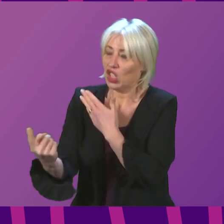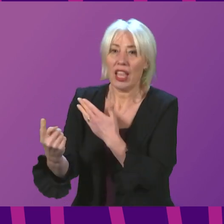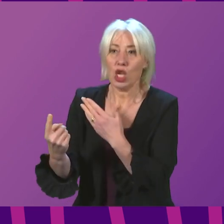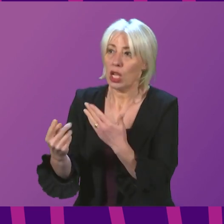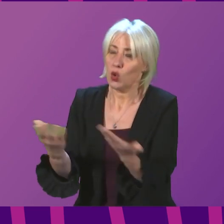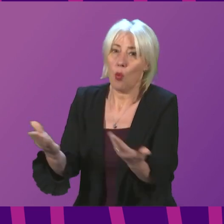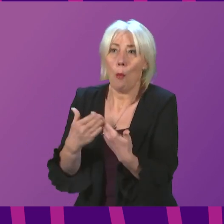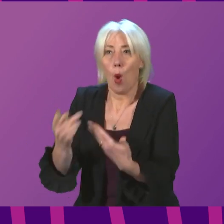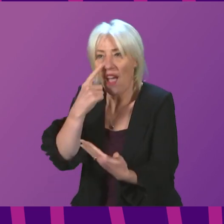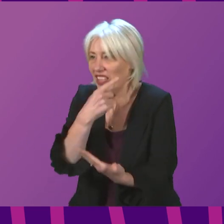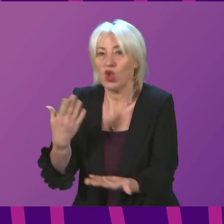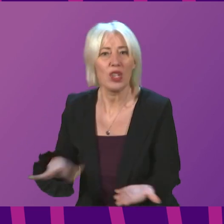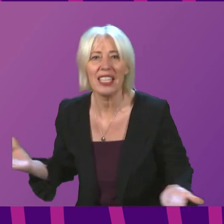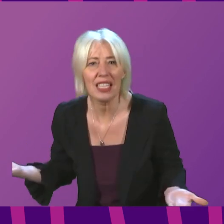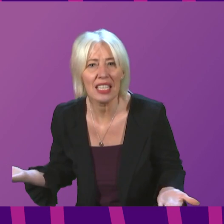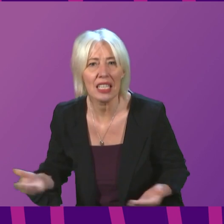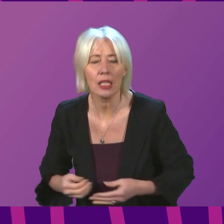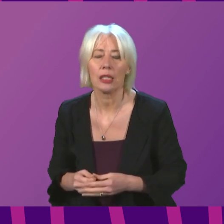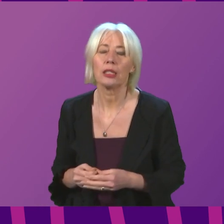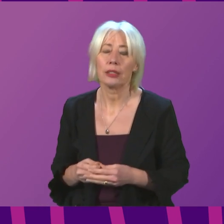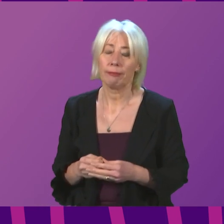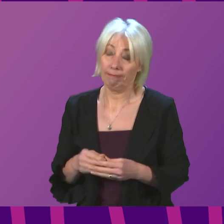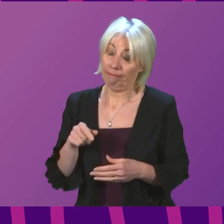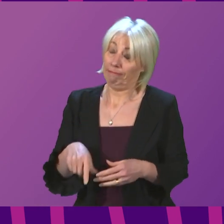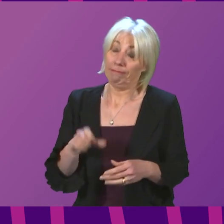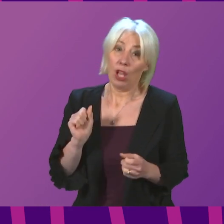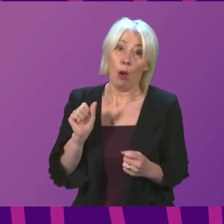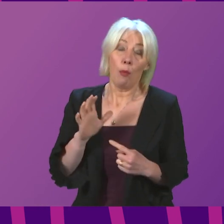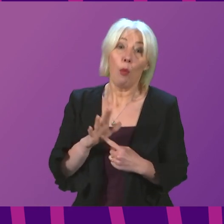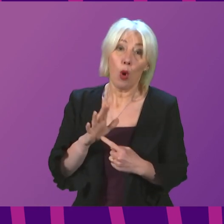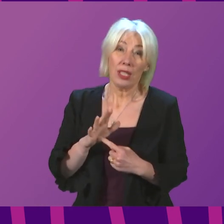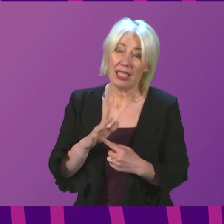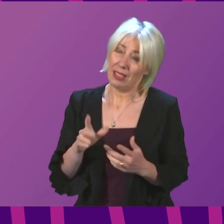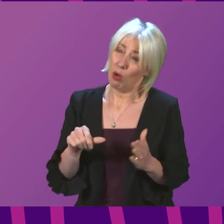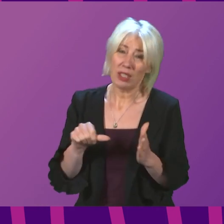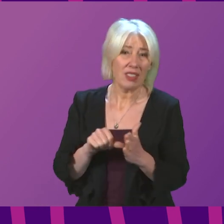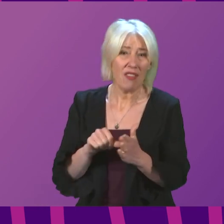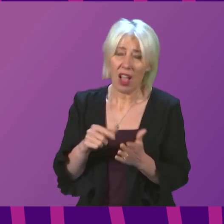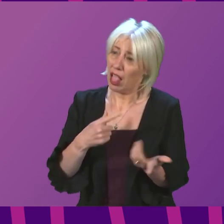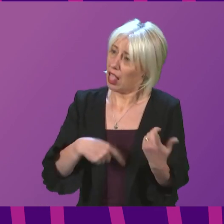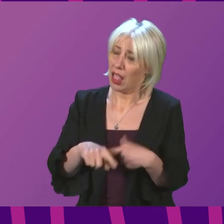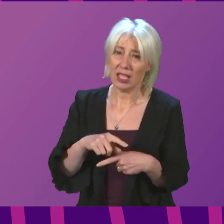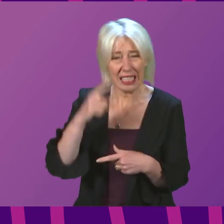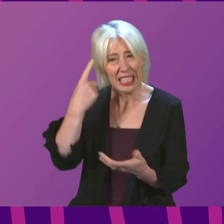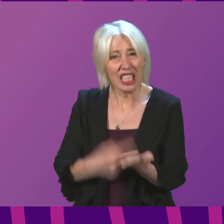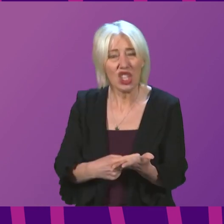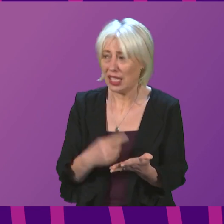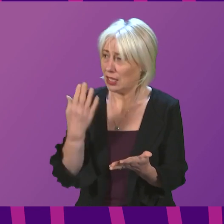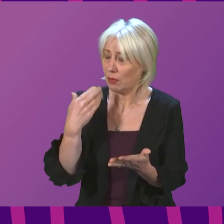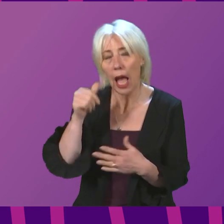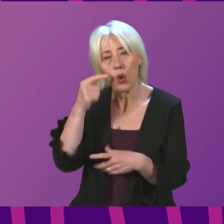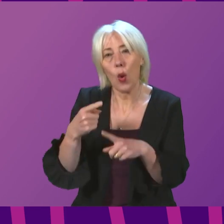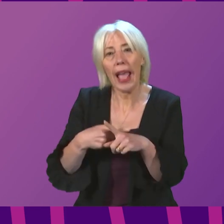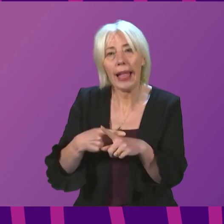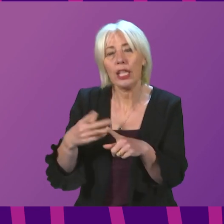is one of the most important and actually one of the most difficult decisions we will take in recent days. I know that England